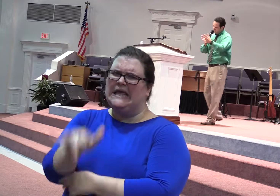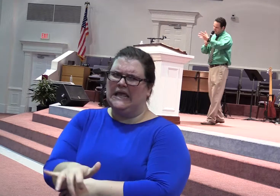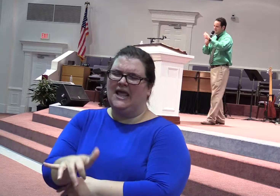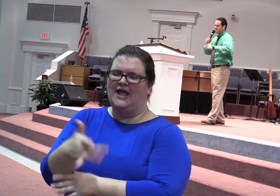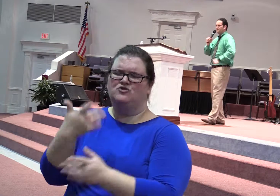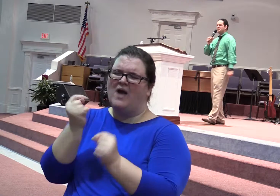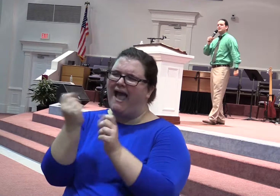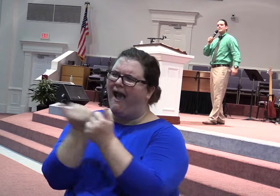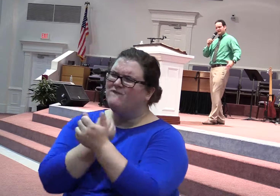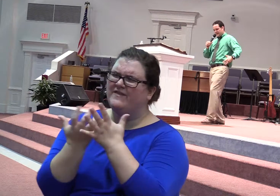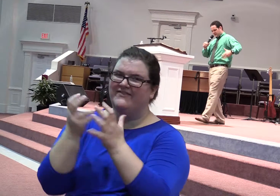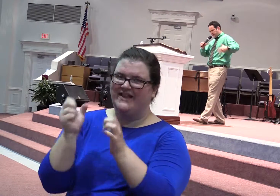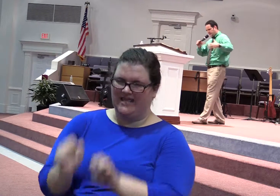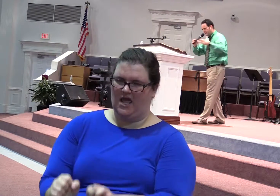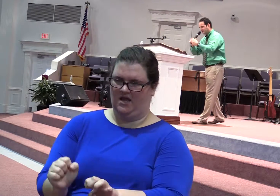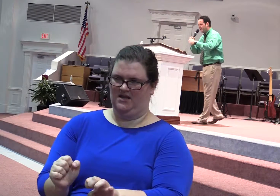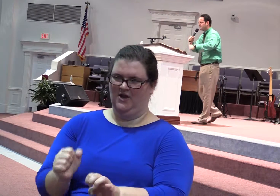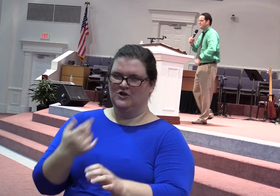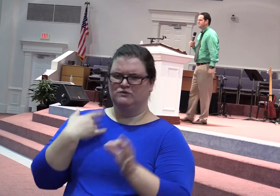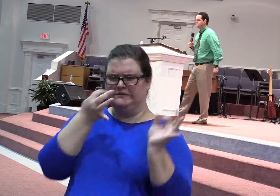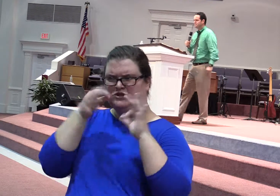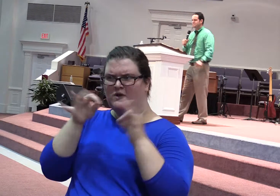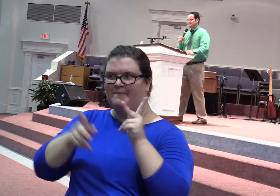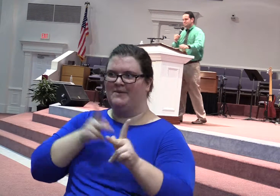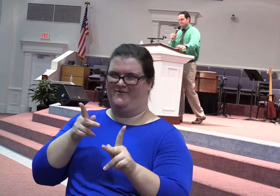to hinder people from coming to this revelation.